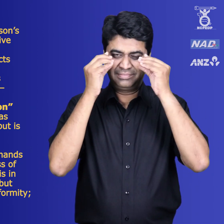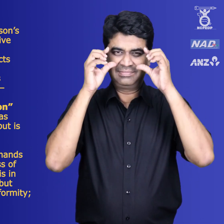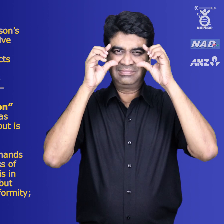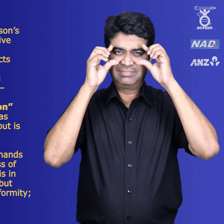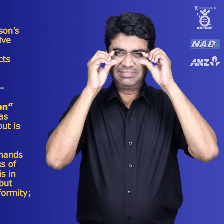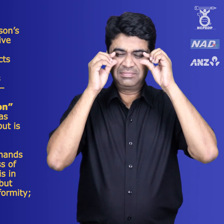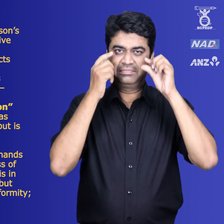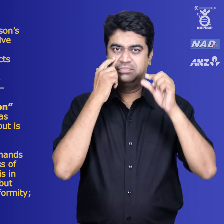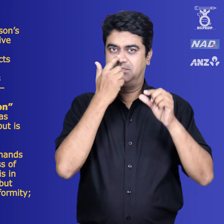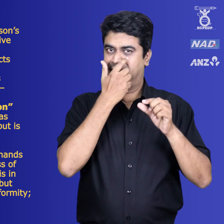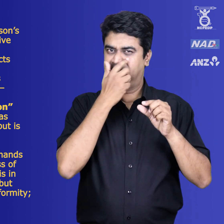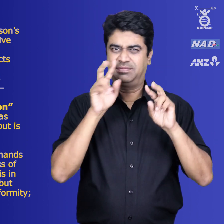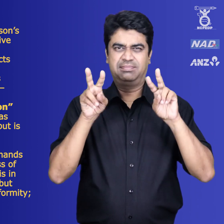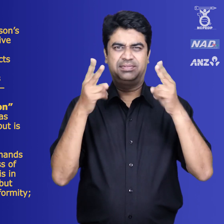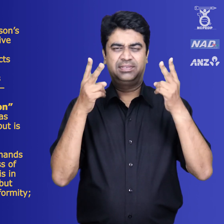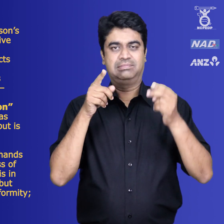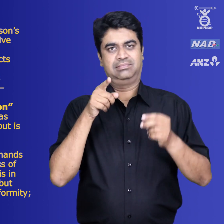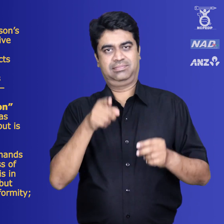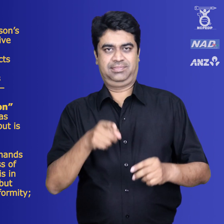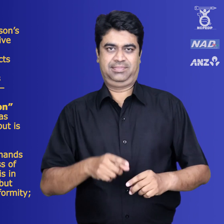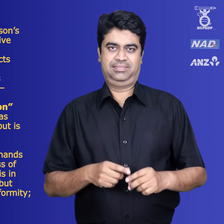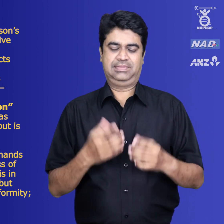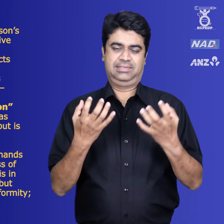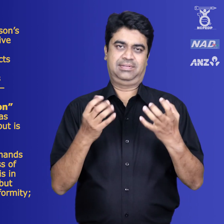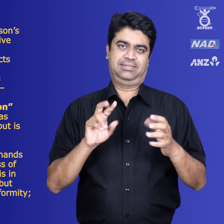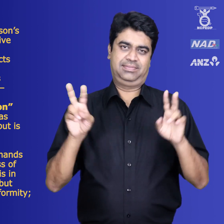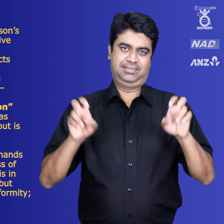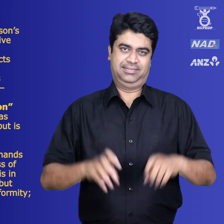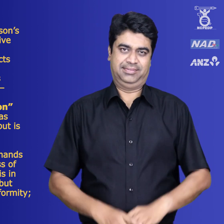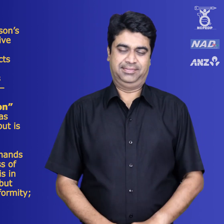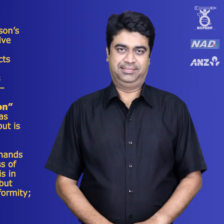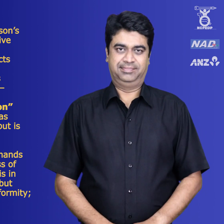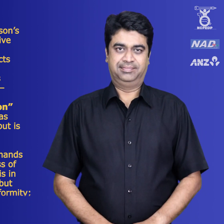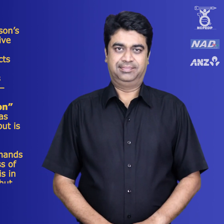in the eye and eyelid but with no manifest deformity.